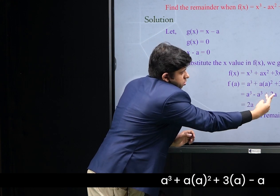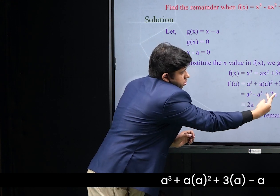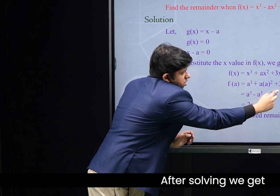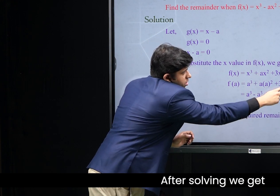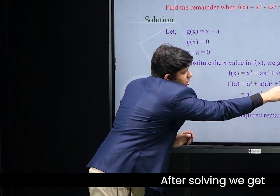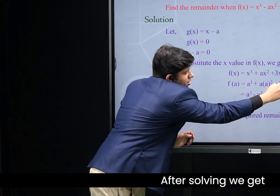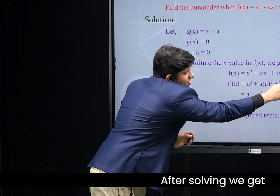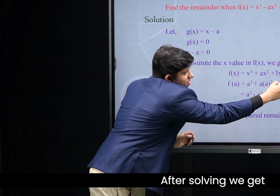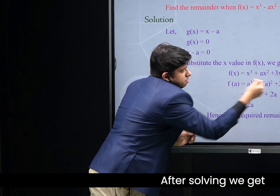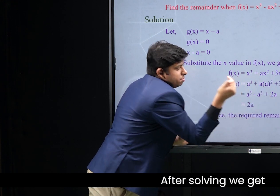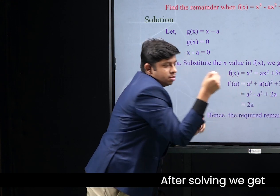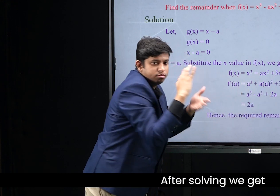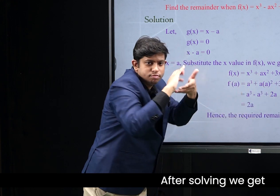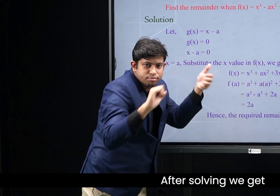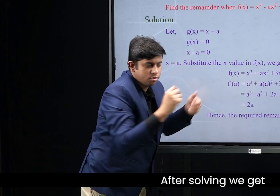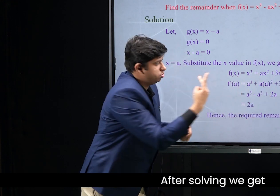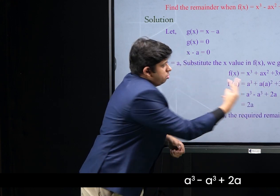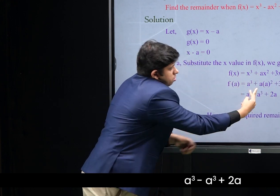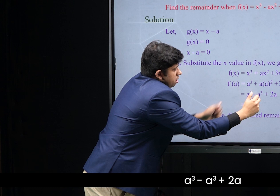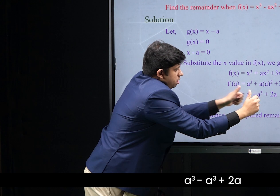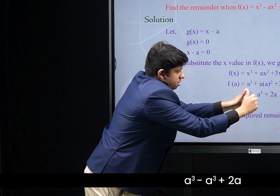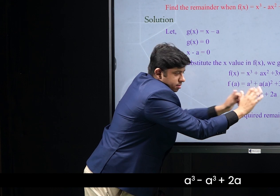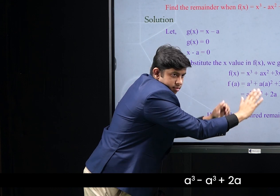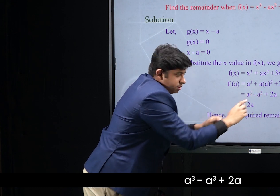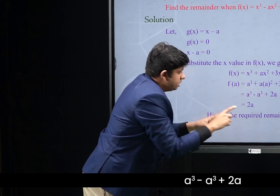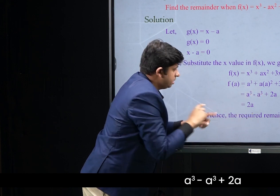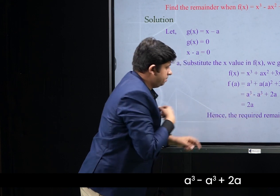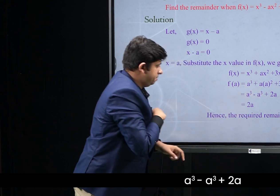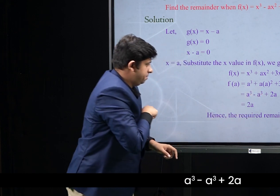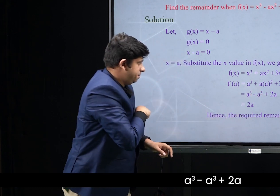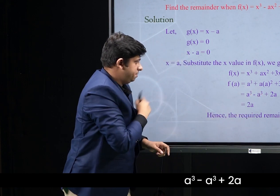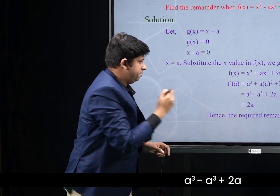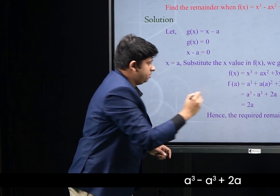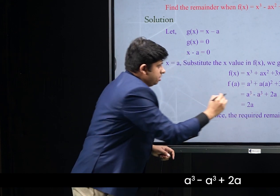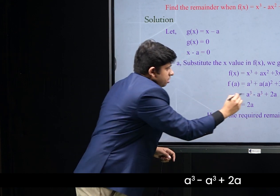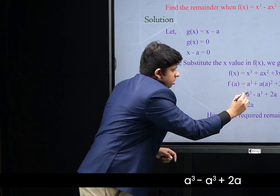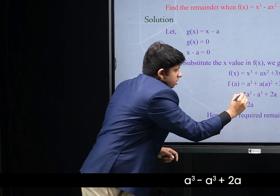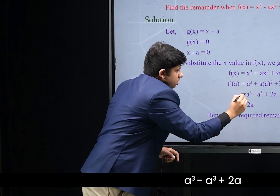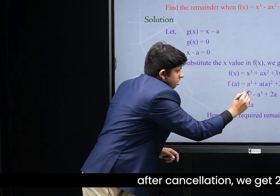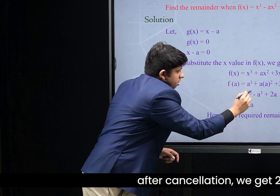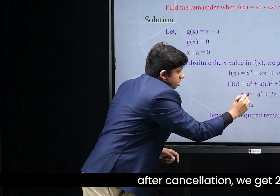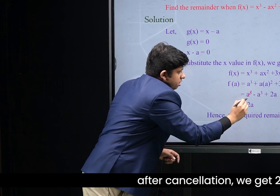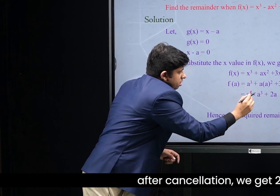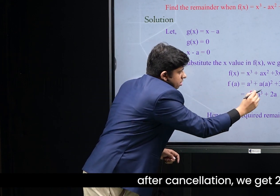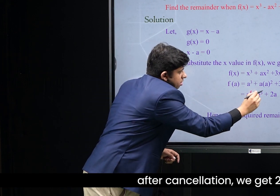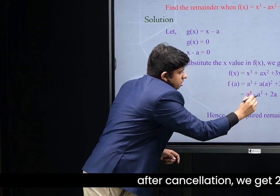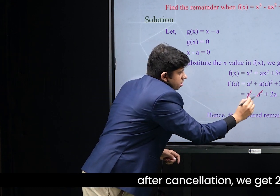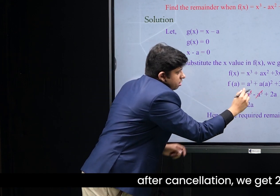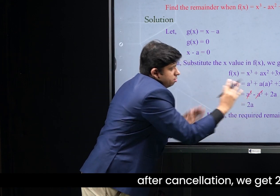After solving, we get a cube minus a cube plus 2a. After cancellation, we get